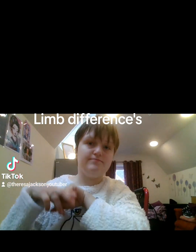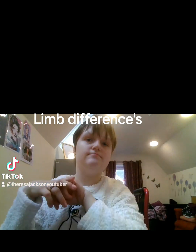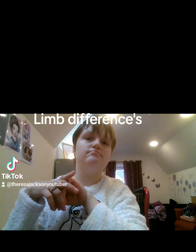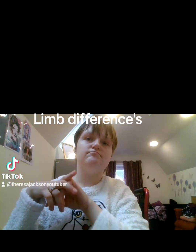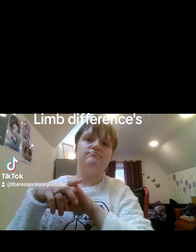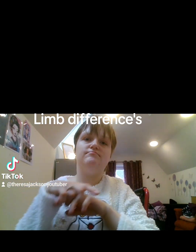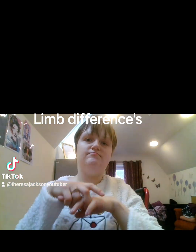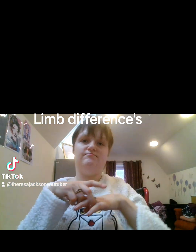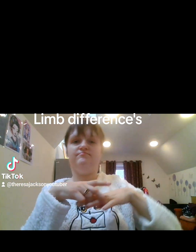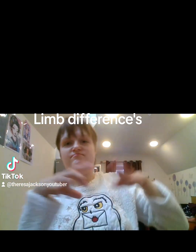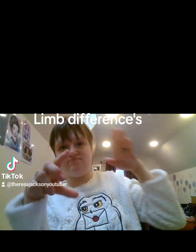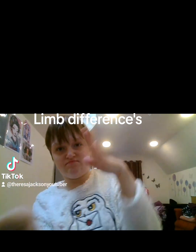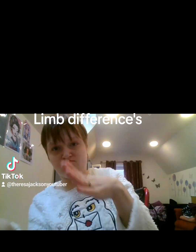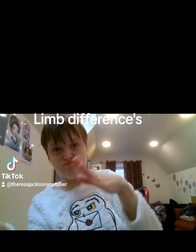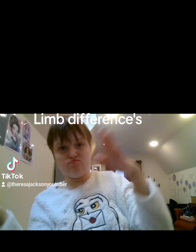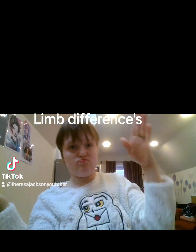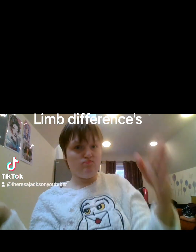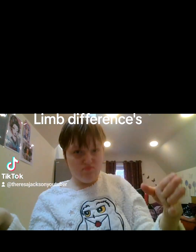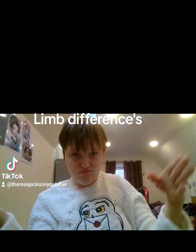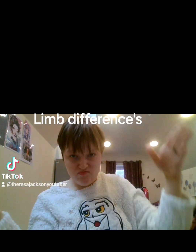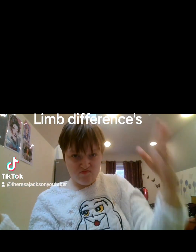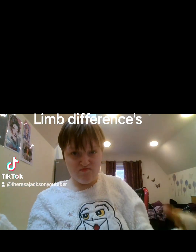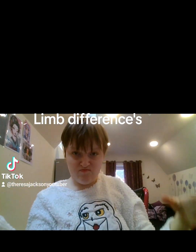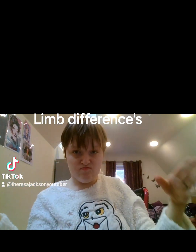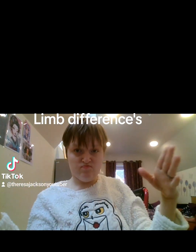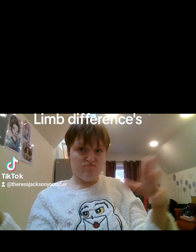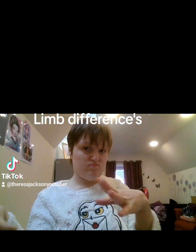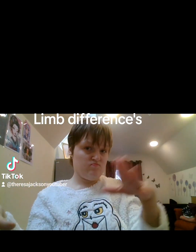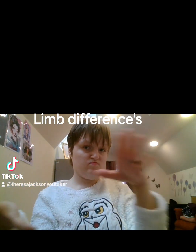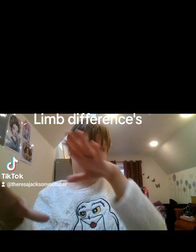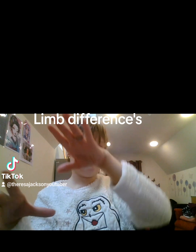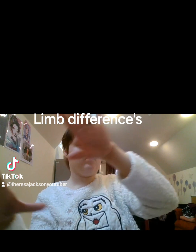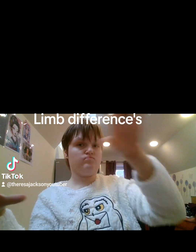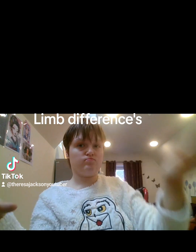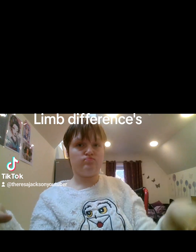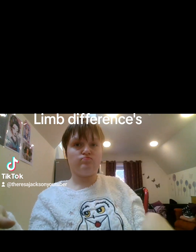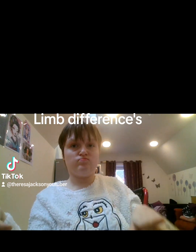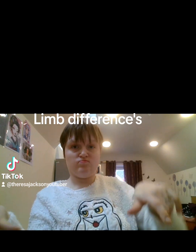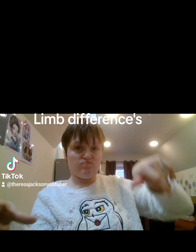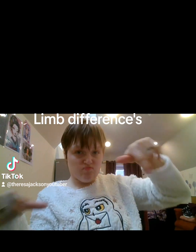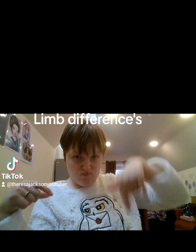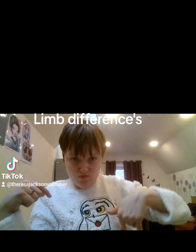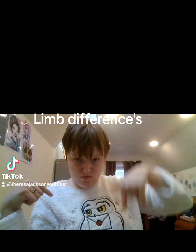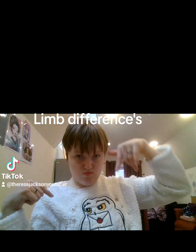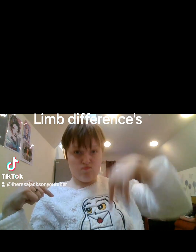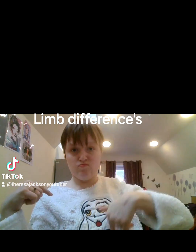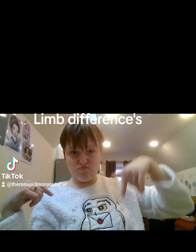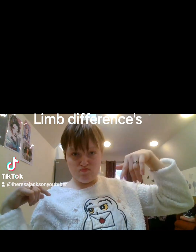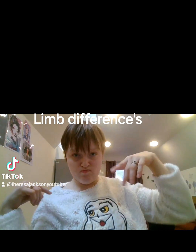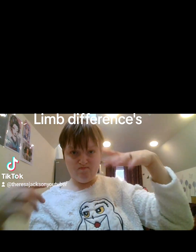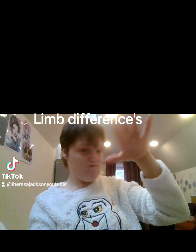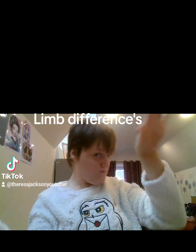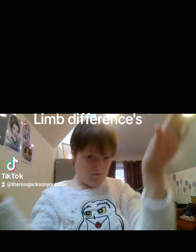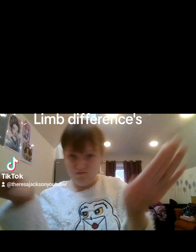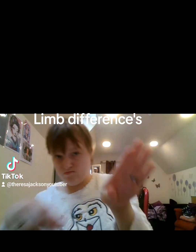to recognize that every limb difference is unique to the individual, and there is no